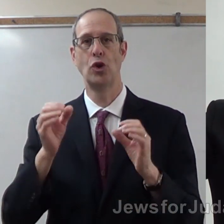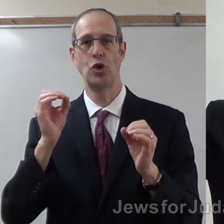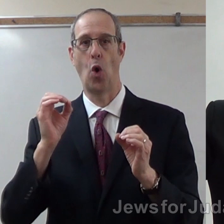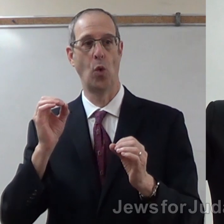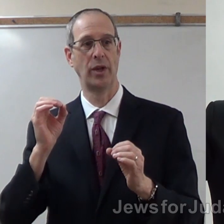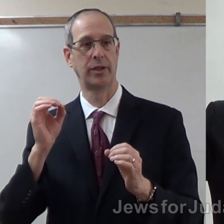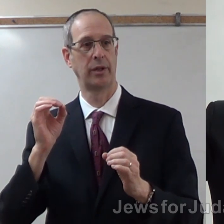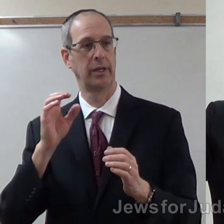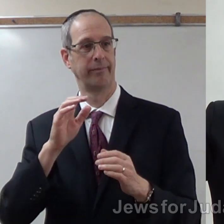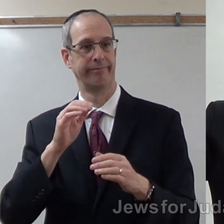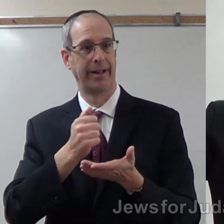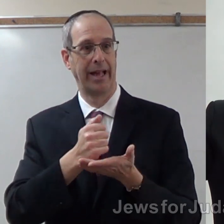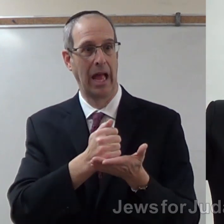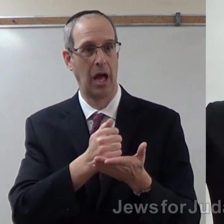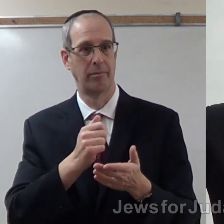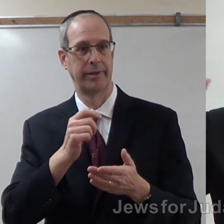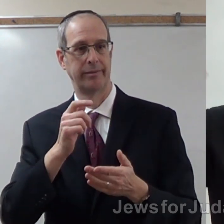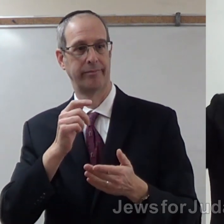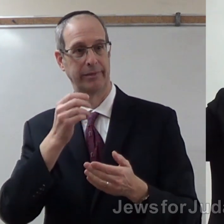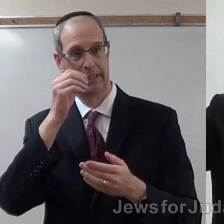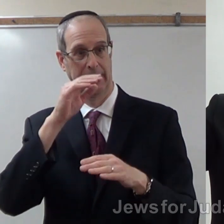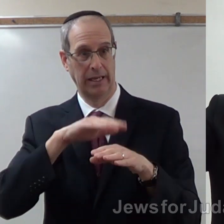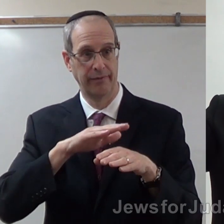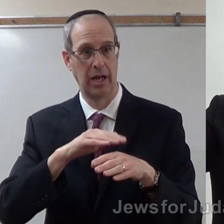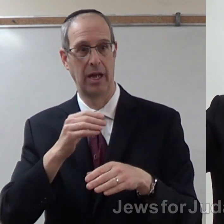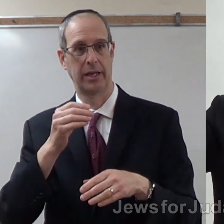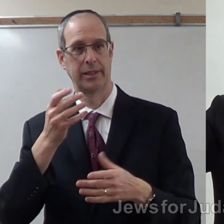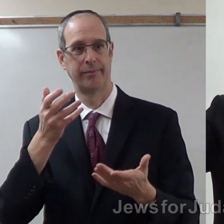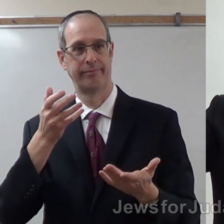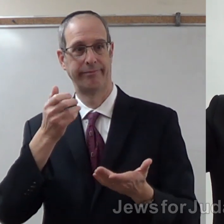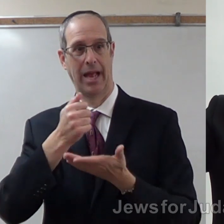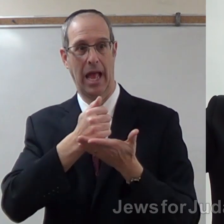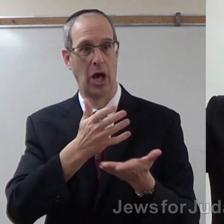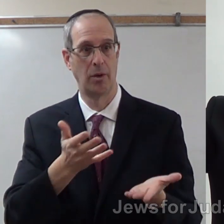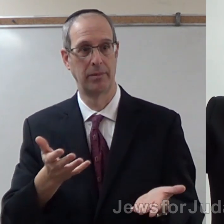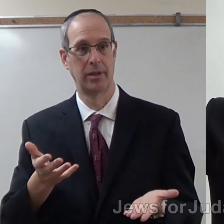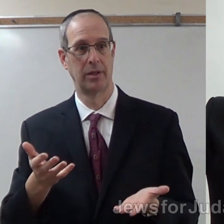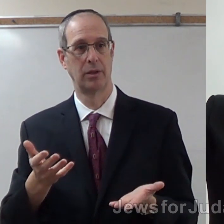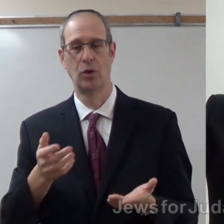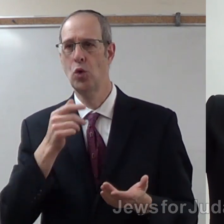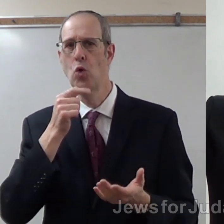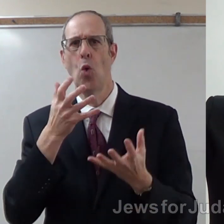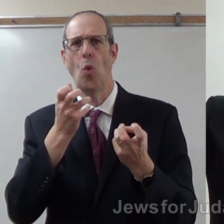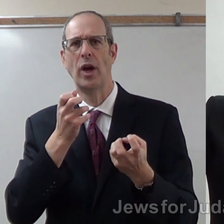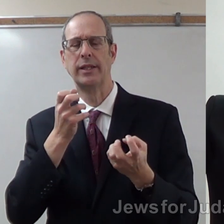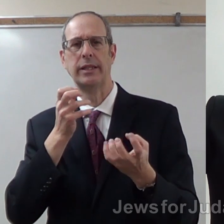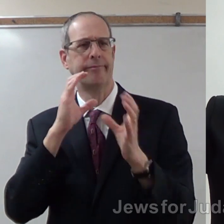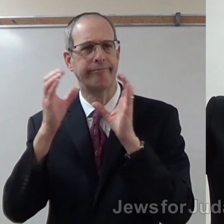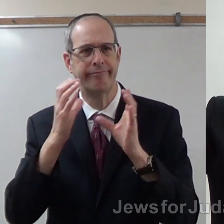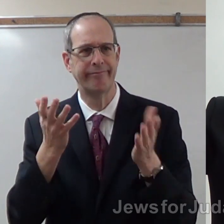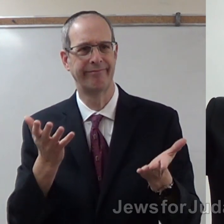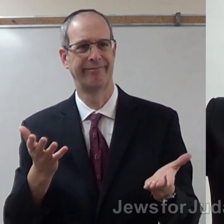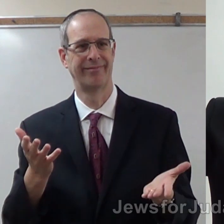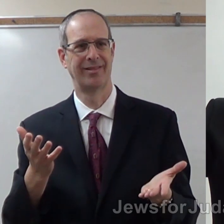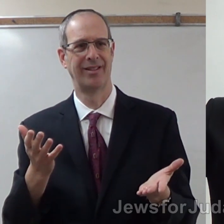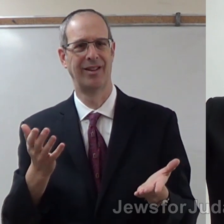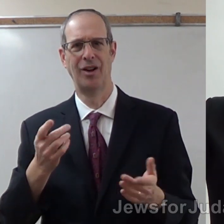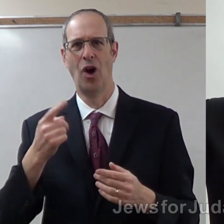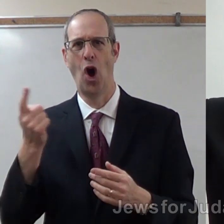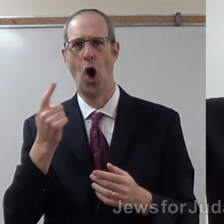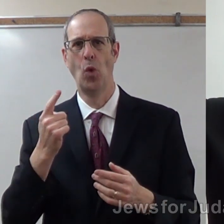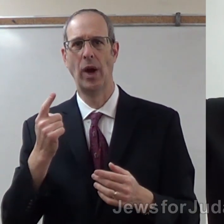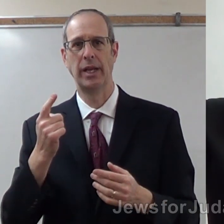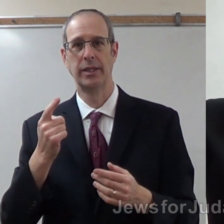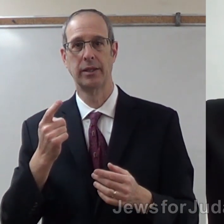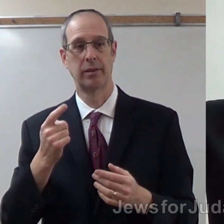to criticize them anymore. Who wants to talk to someone that every time you make a suggestion, every time you